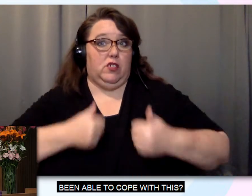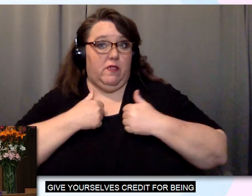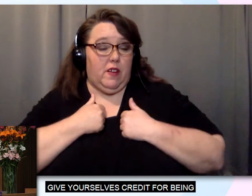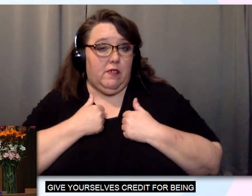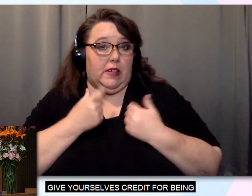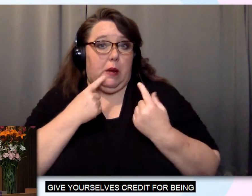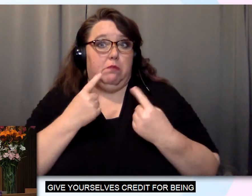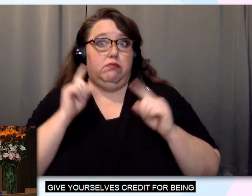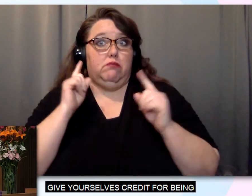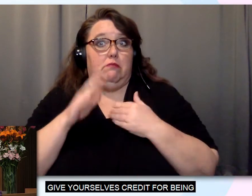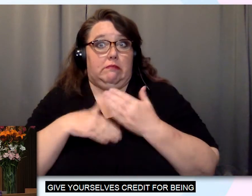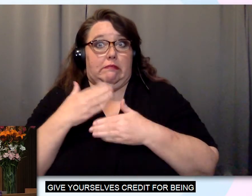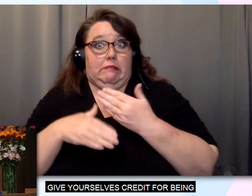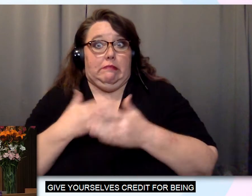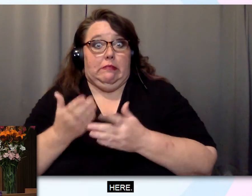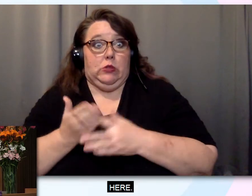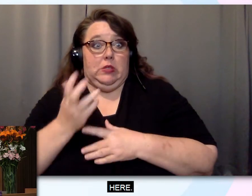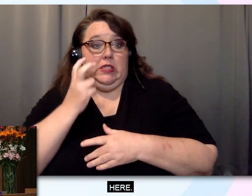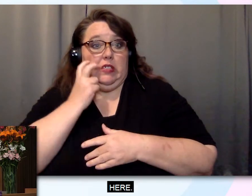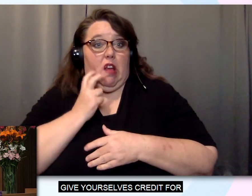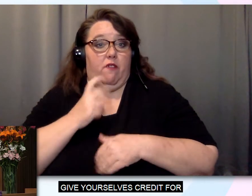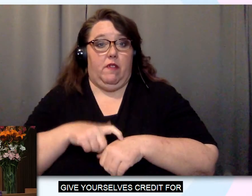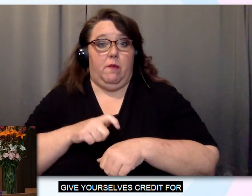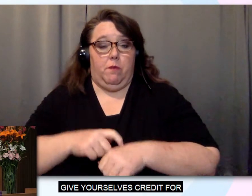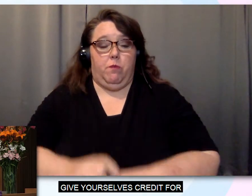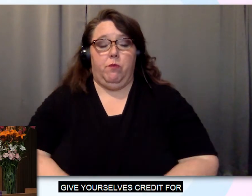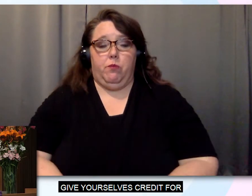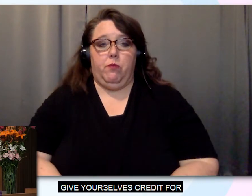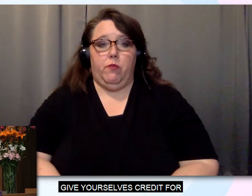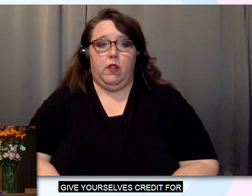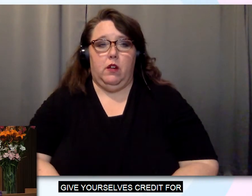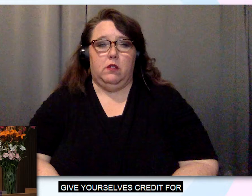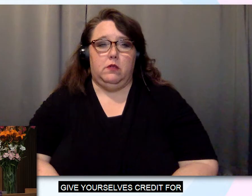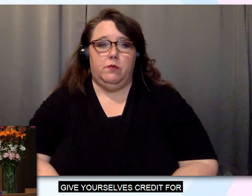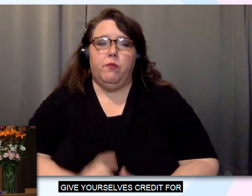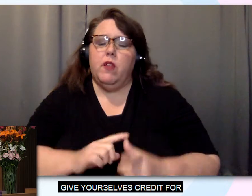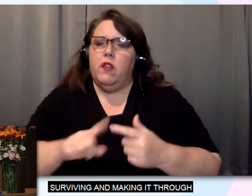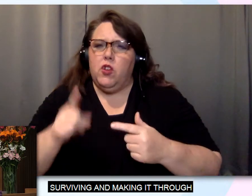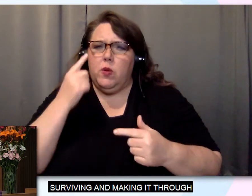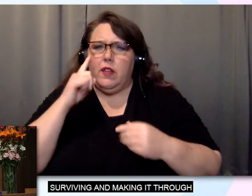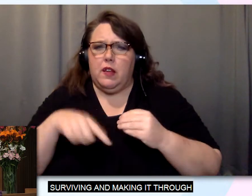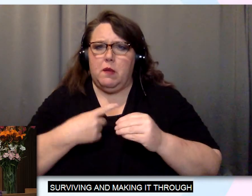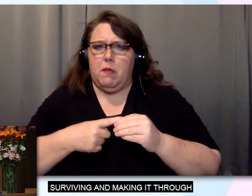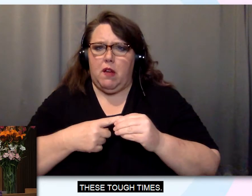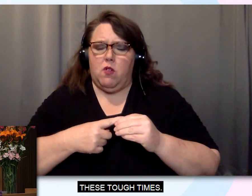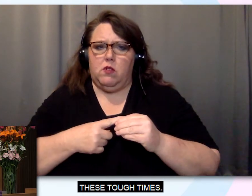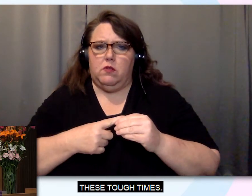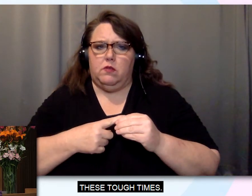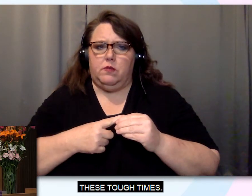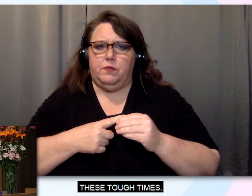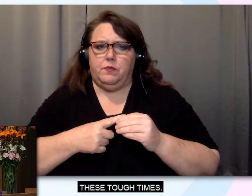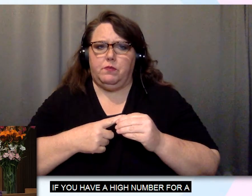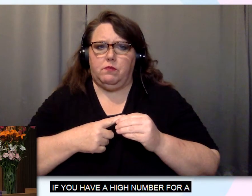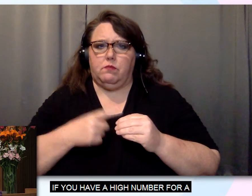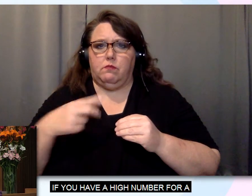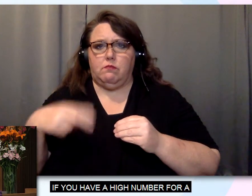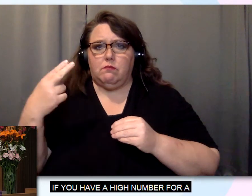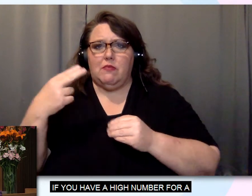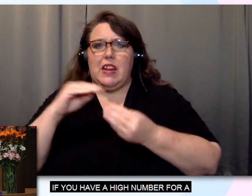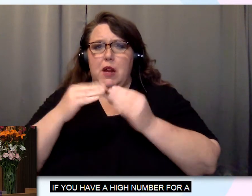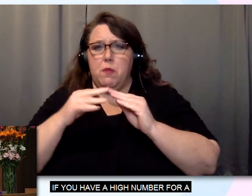yourselves credit for surviving and making it through these tough times. And then if you think about, if you have a high